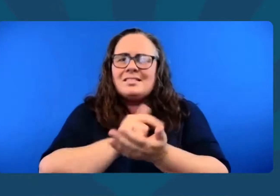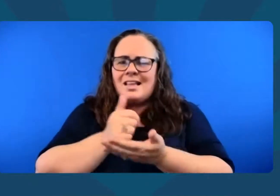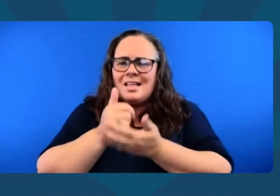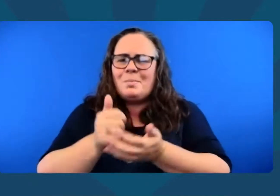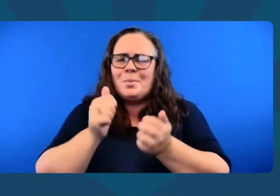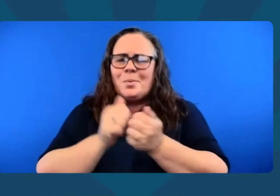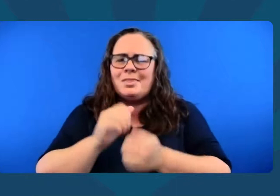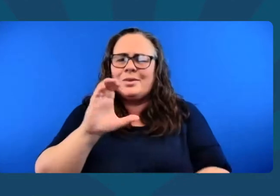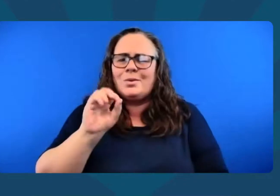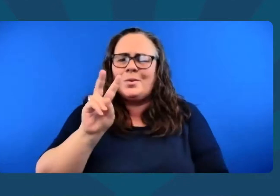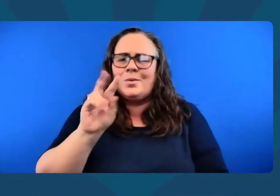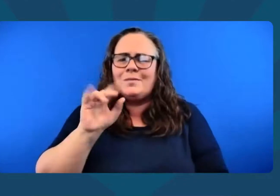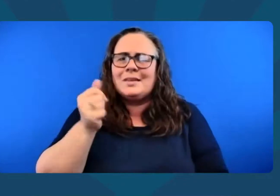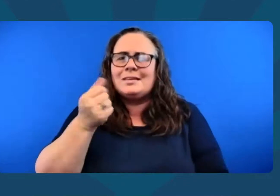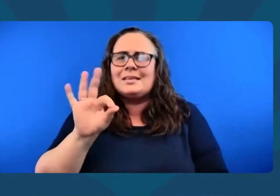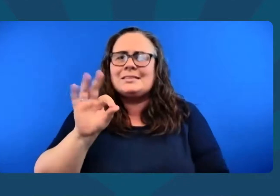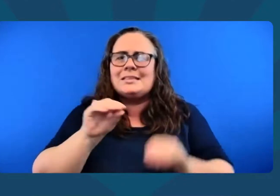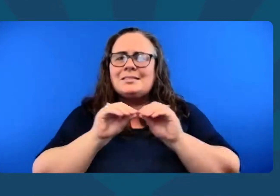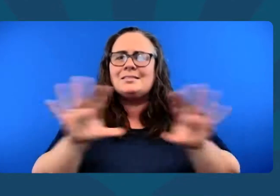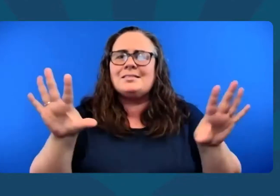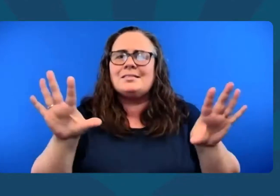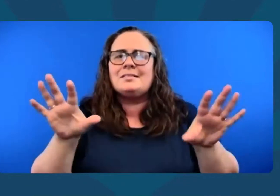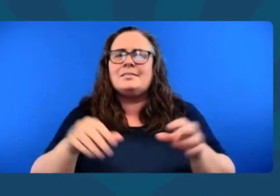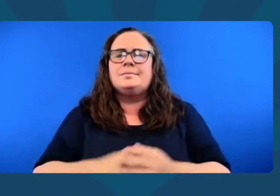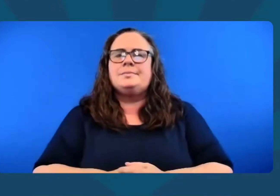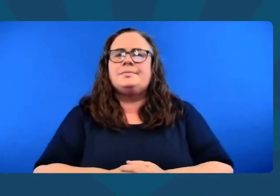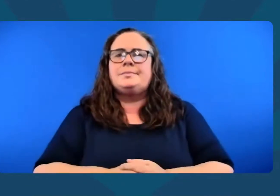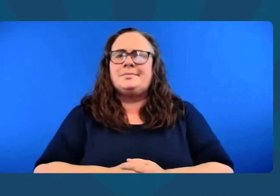with the COVID-19 pandemic.